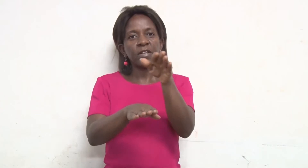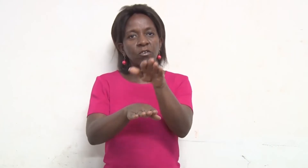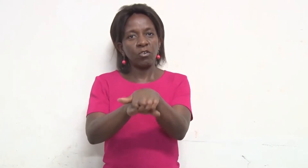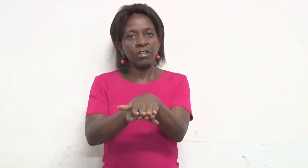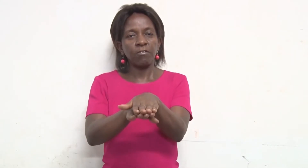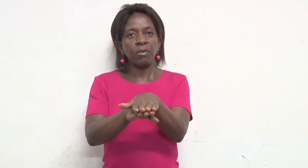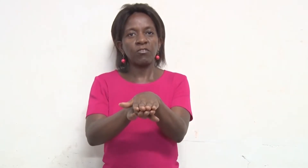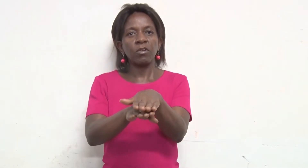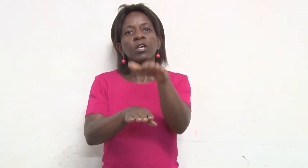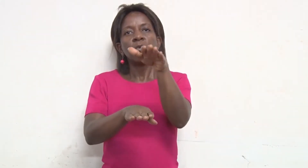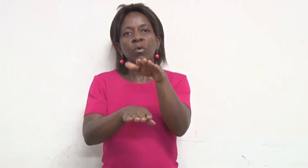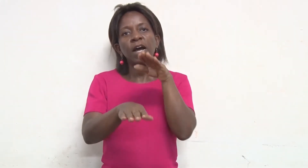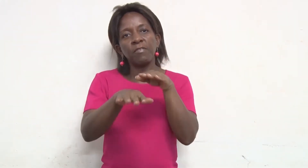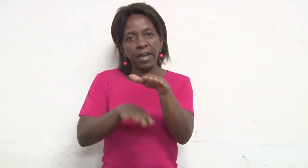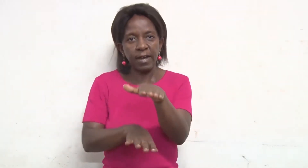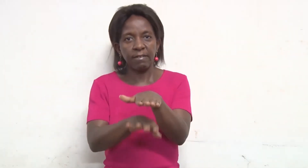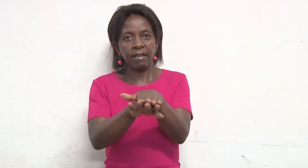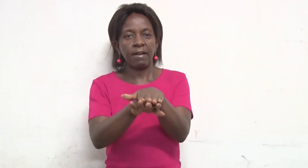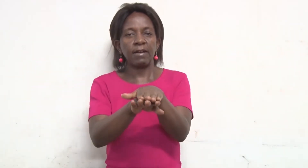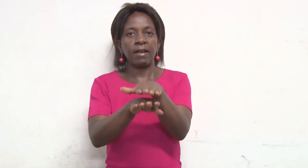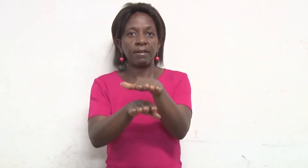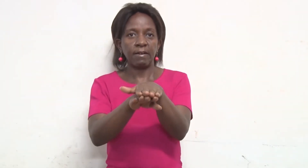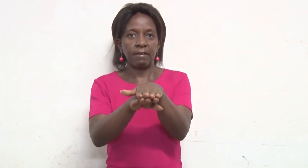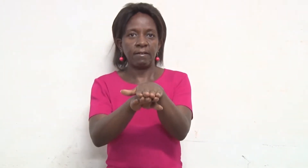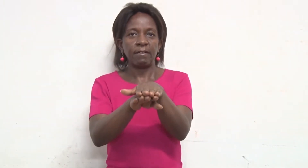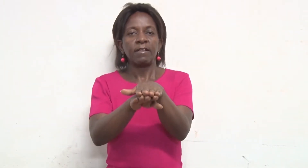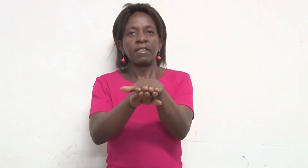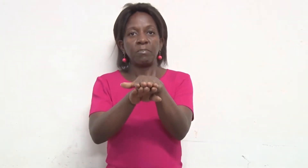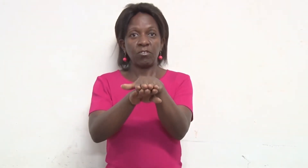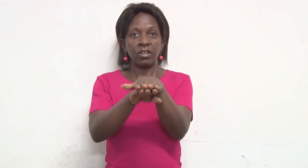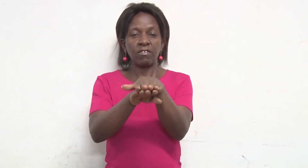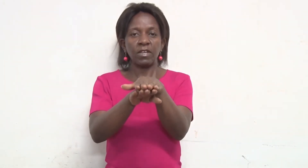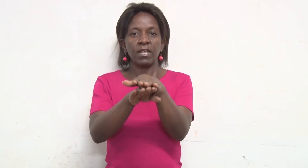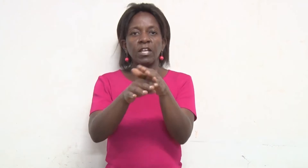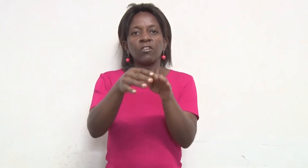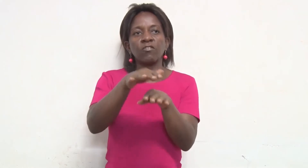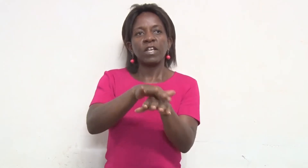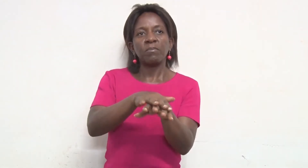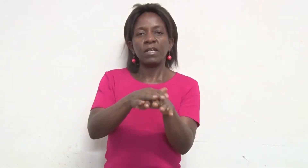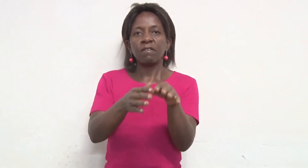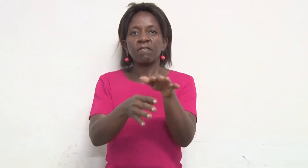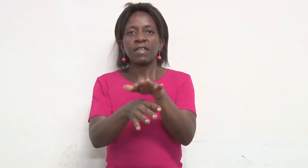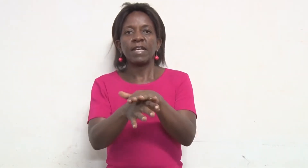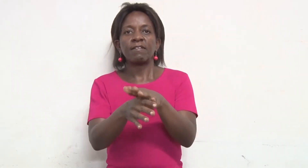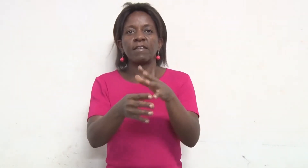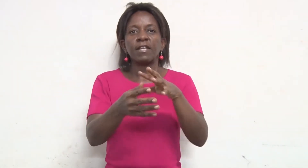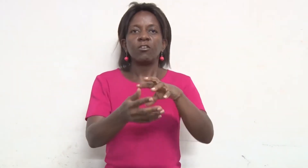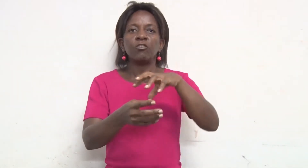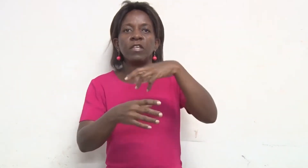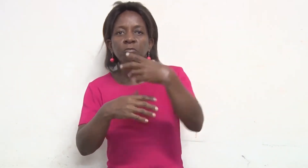passing on information will have their hands under the person listening. So that means that there will